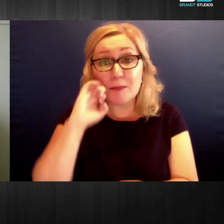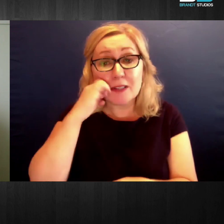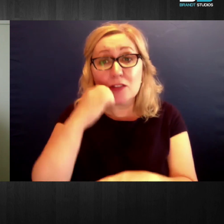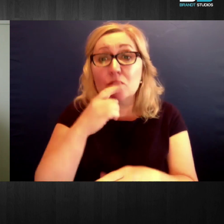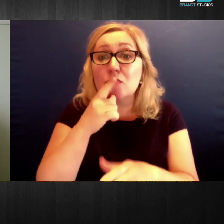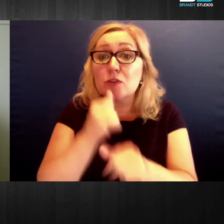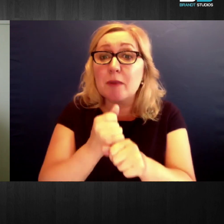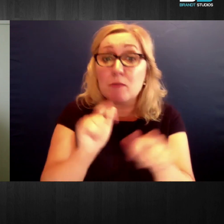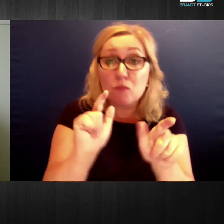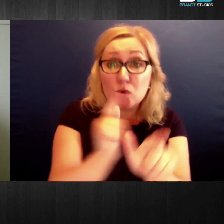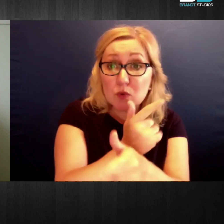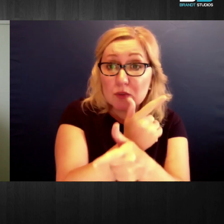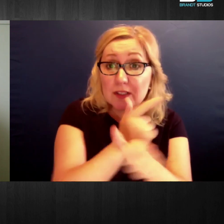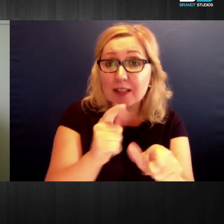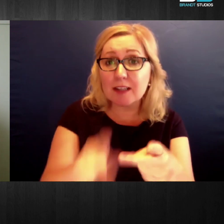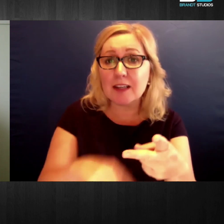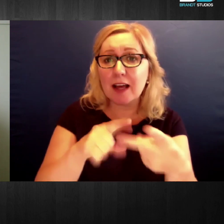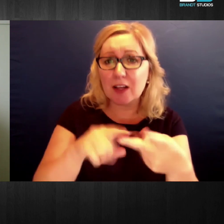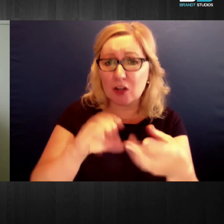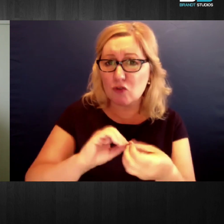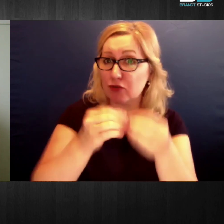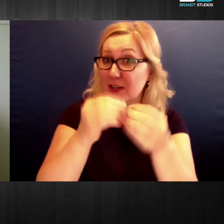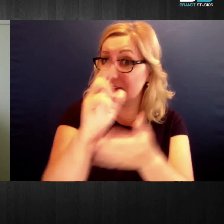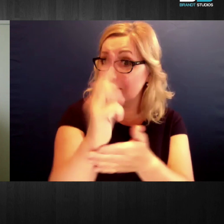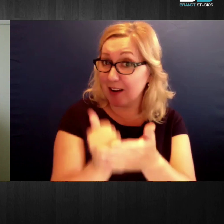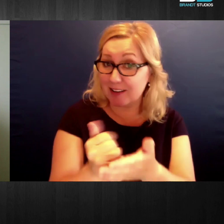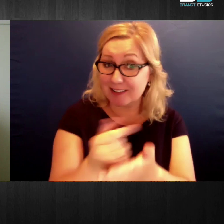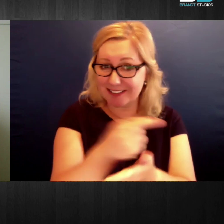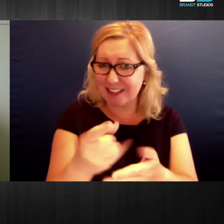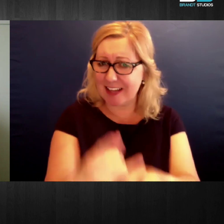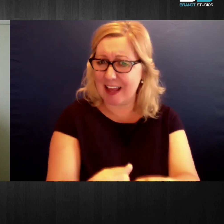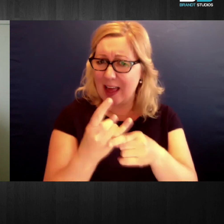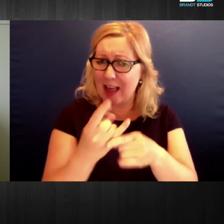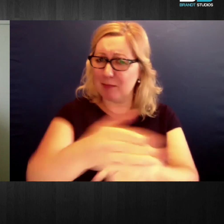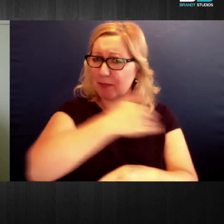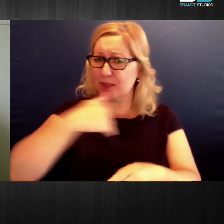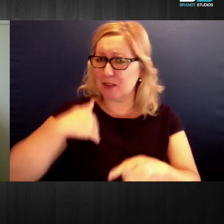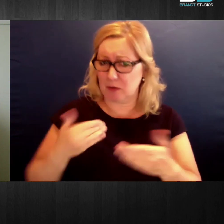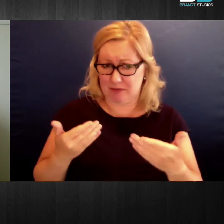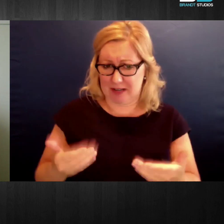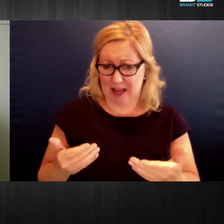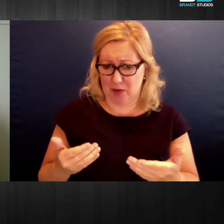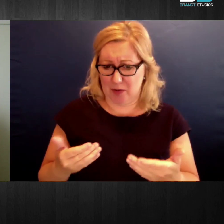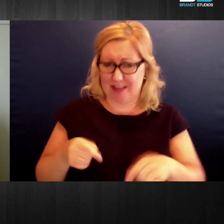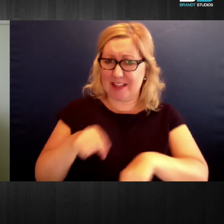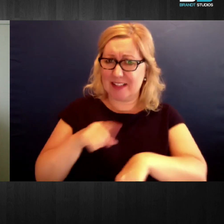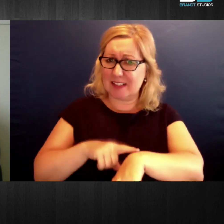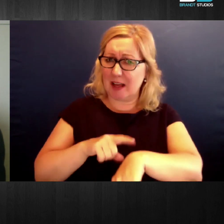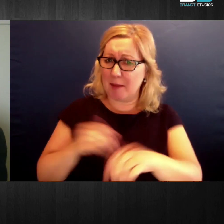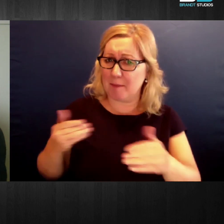of the issues that we're all facing during this global pandemic. Before we get started, I'd just like to first